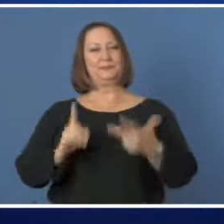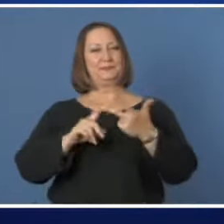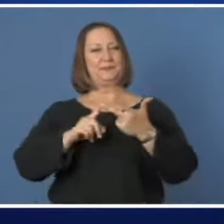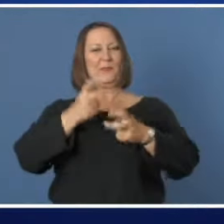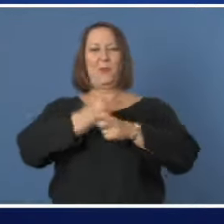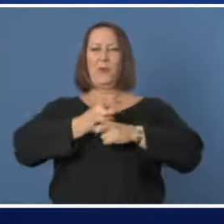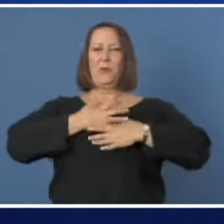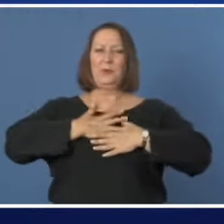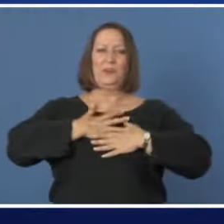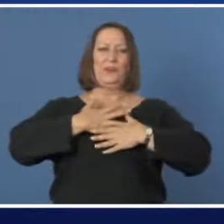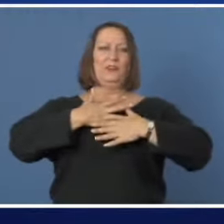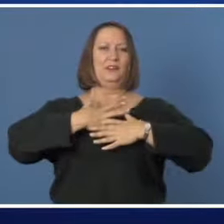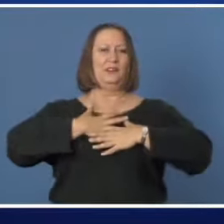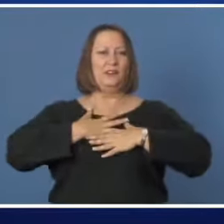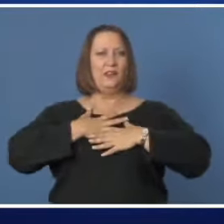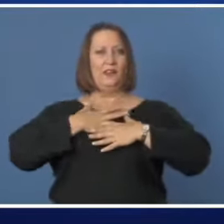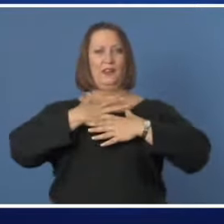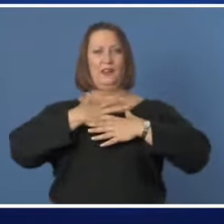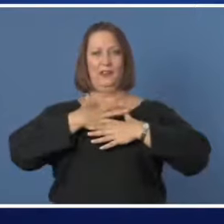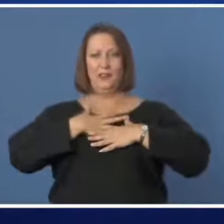Difficulty breathing